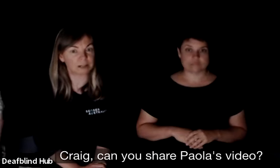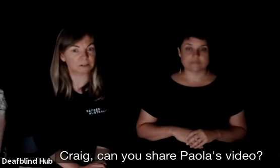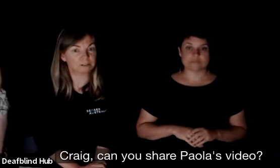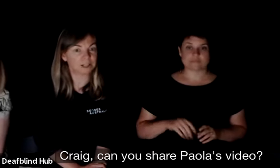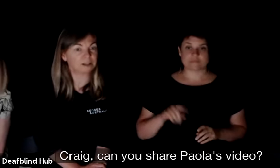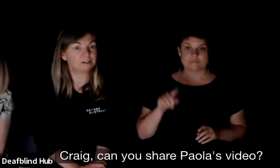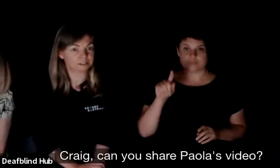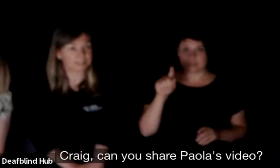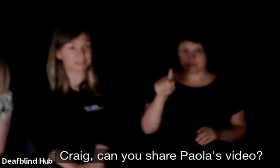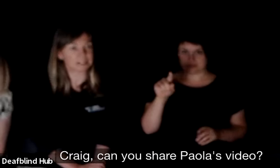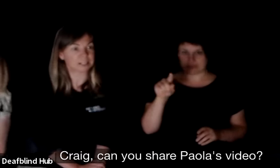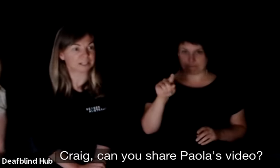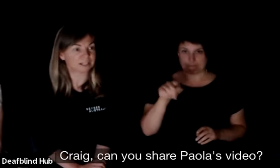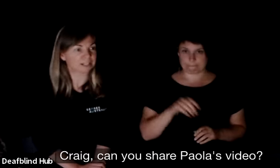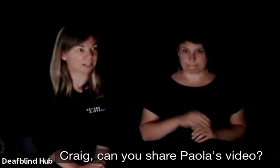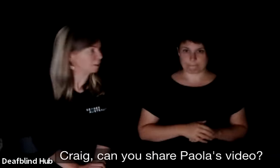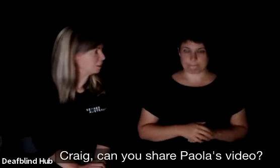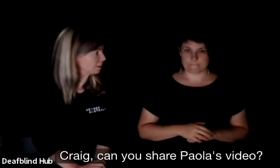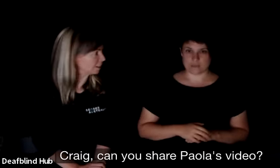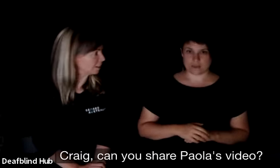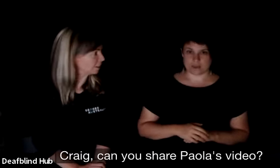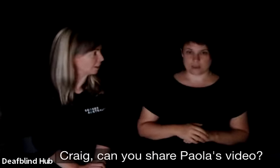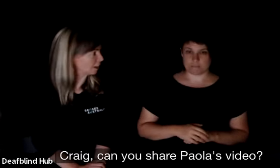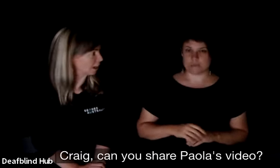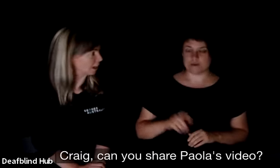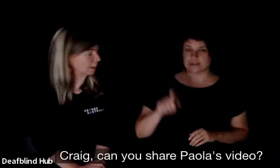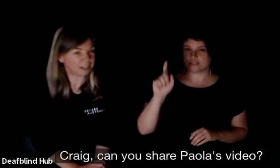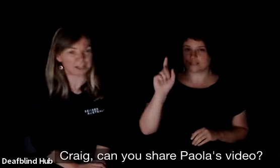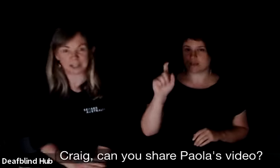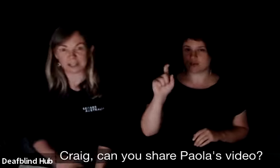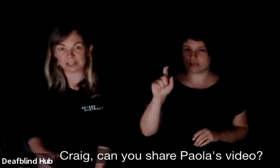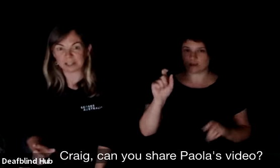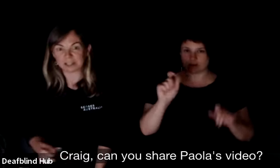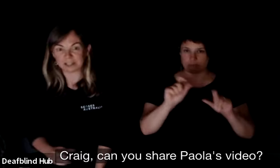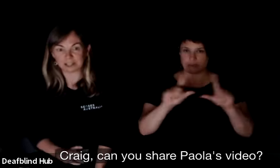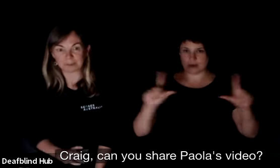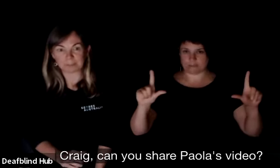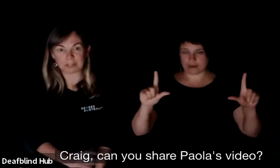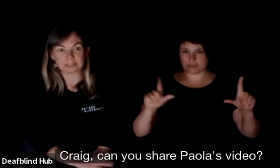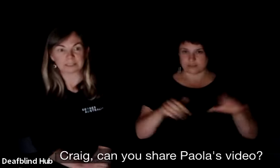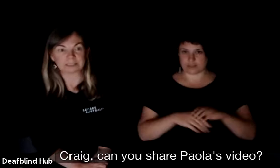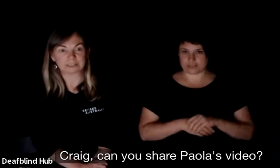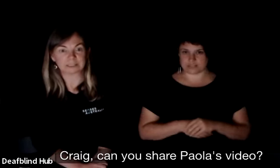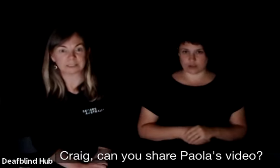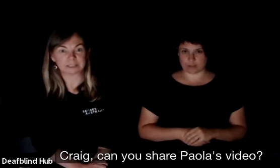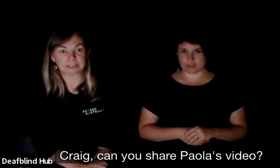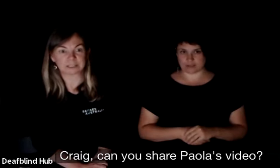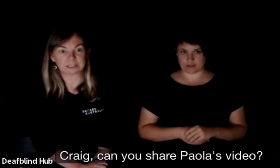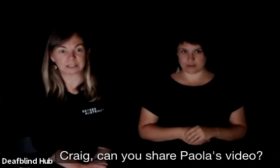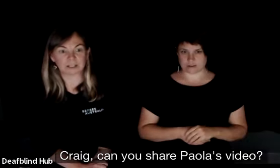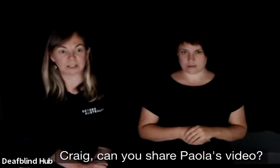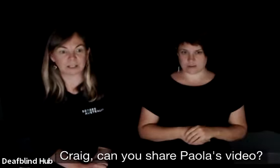Is Paola on now? Yep, she is. Can you see her? Okay. I might need to double click on Paola so I can see